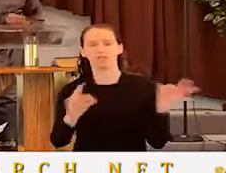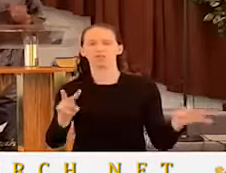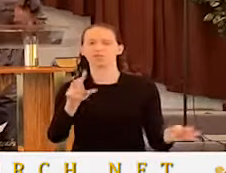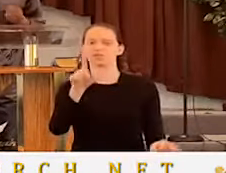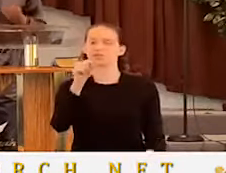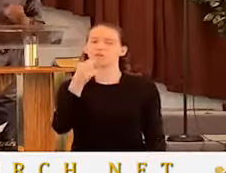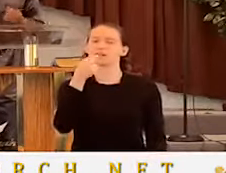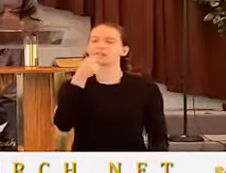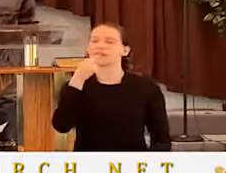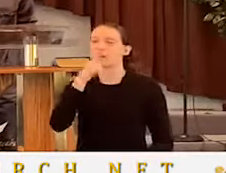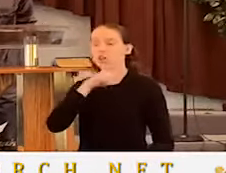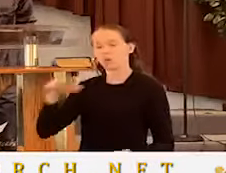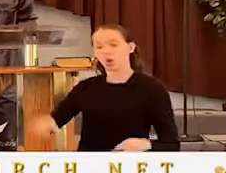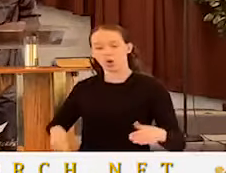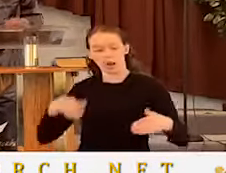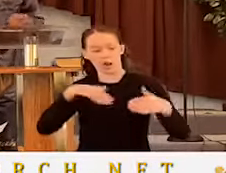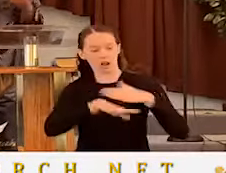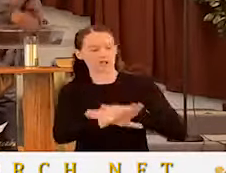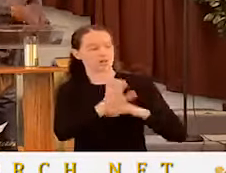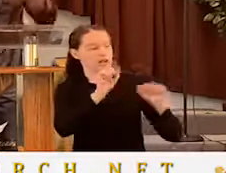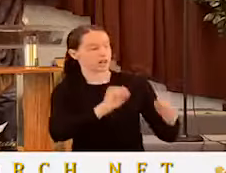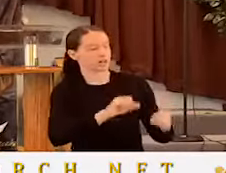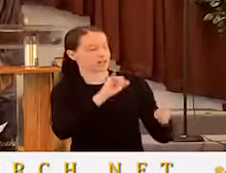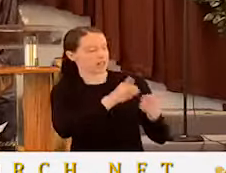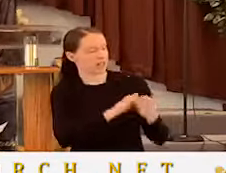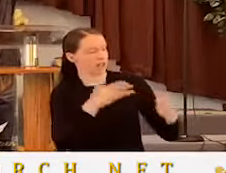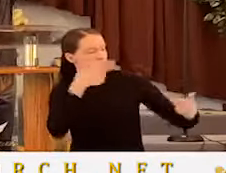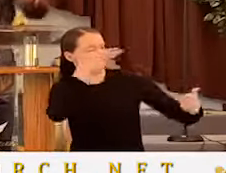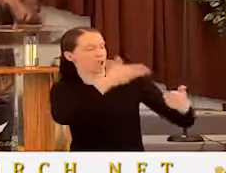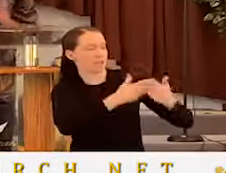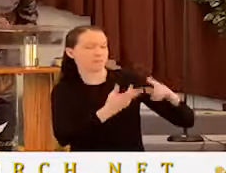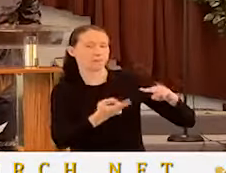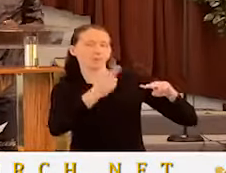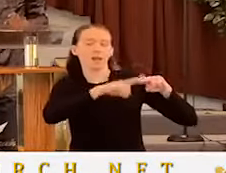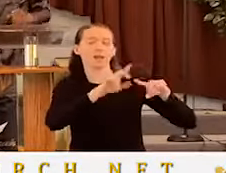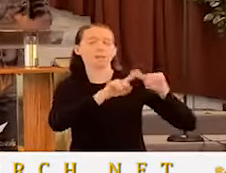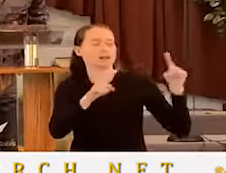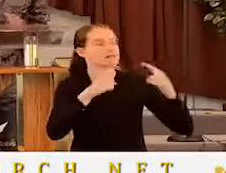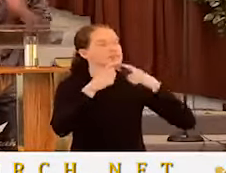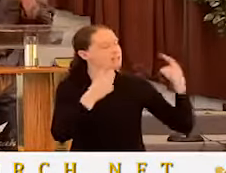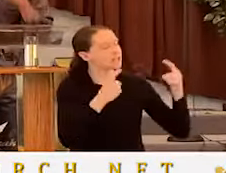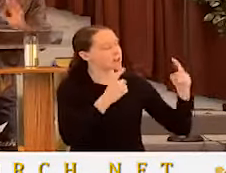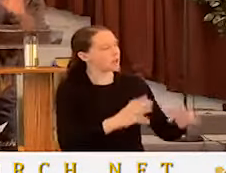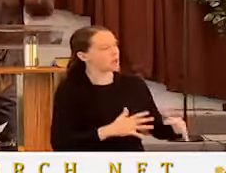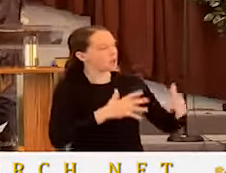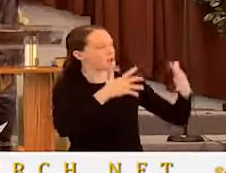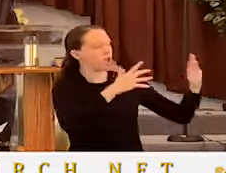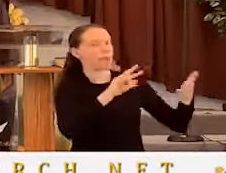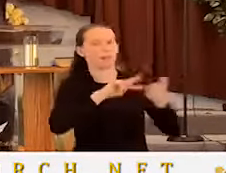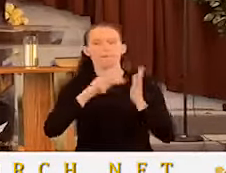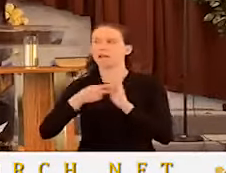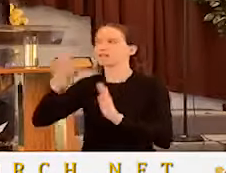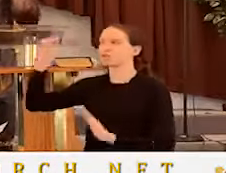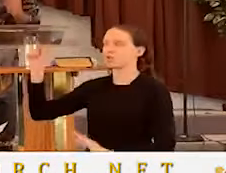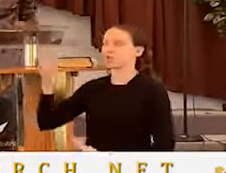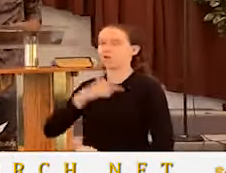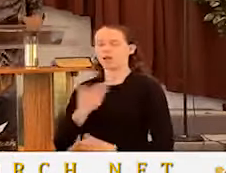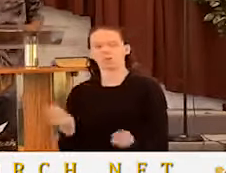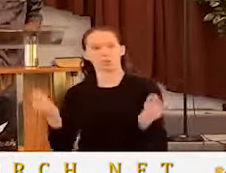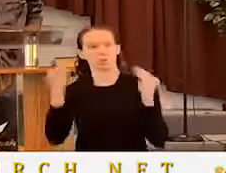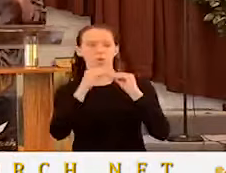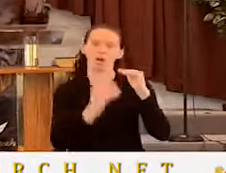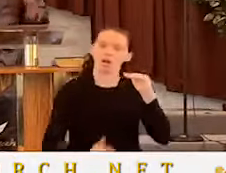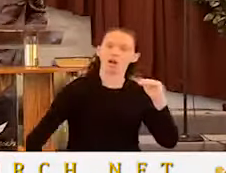the offense might increase, but where sin abound, grace much more